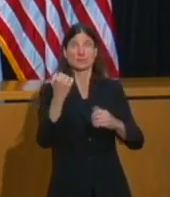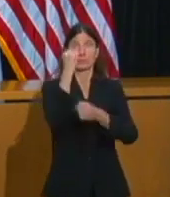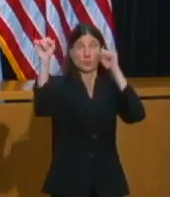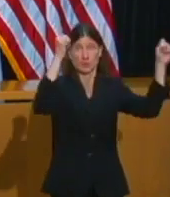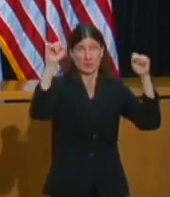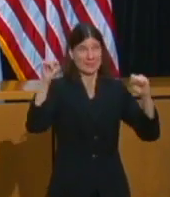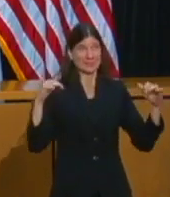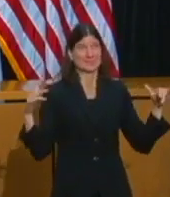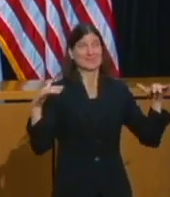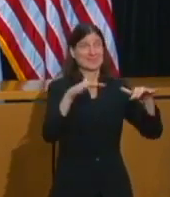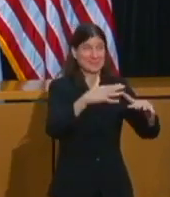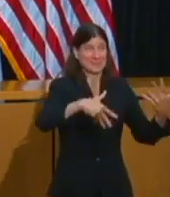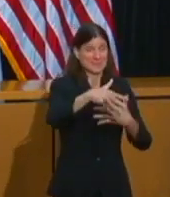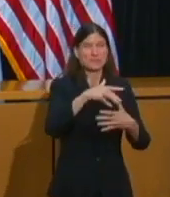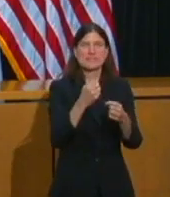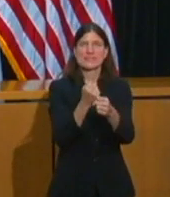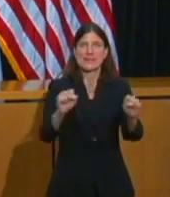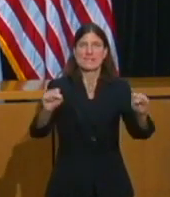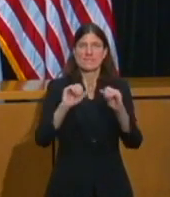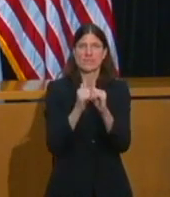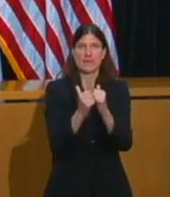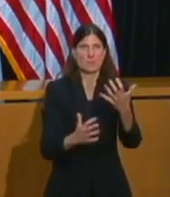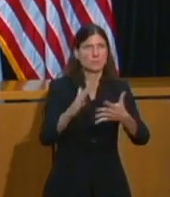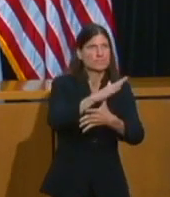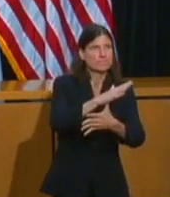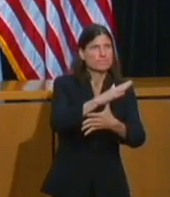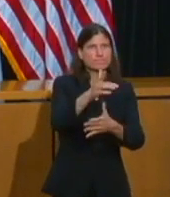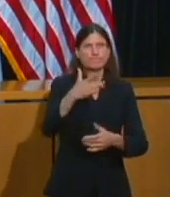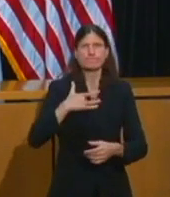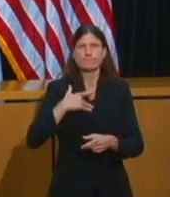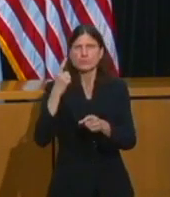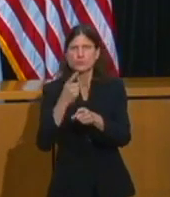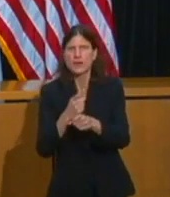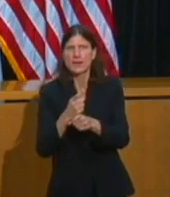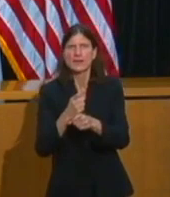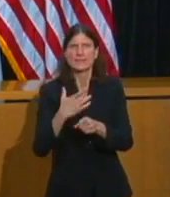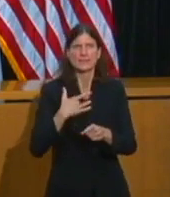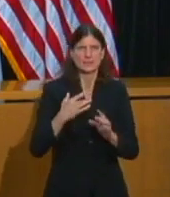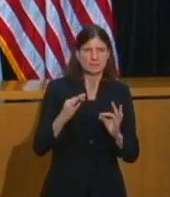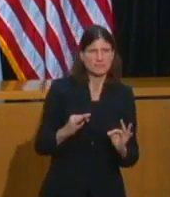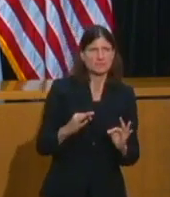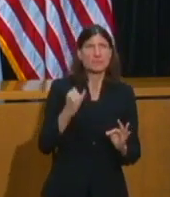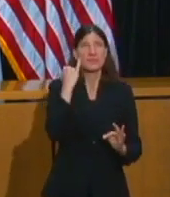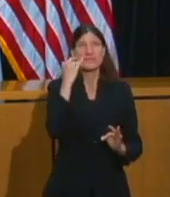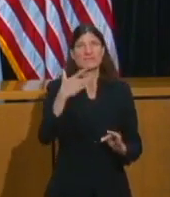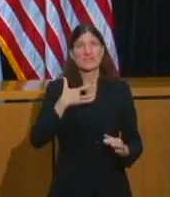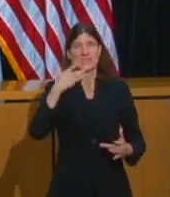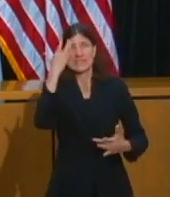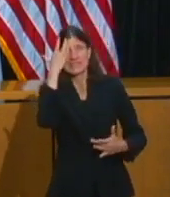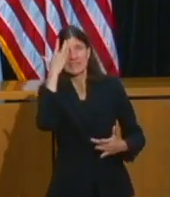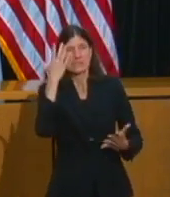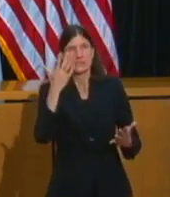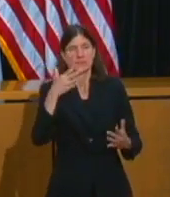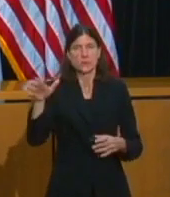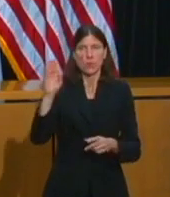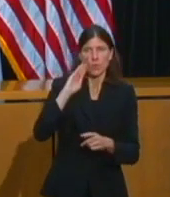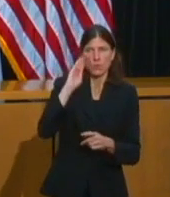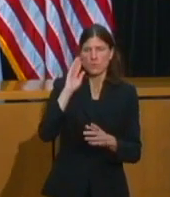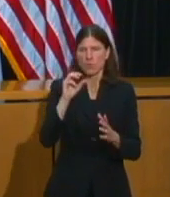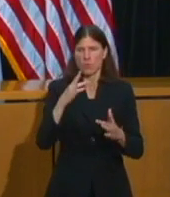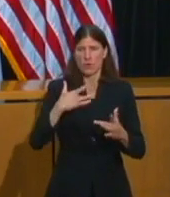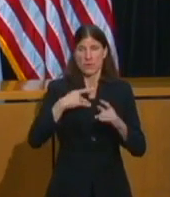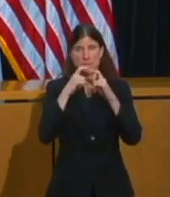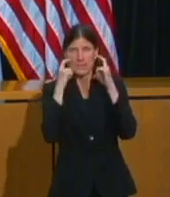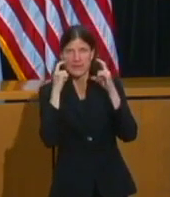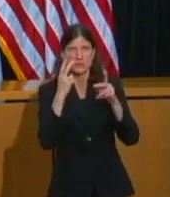fight for what we as individuals believe in. For the fourth night in a row, people have marched, prayed, and made their